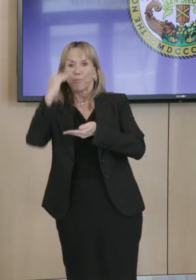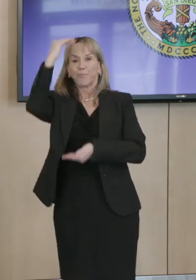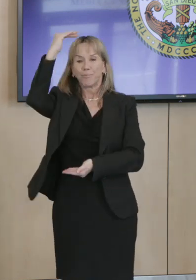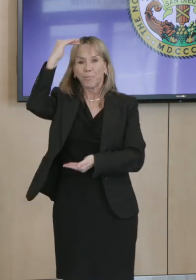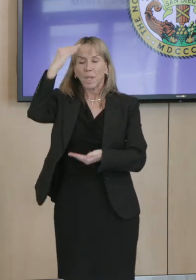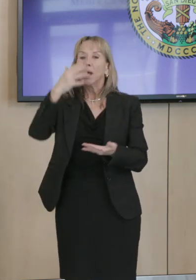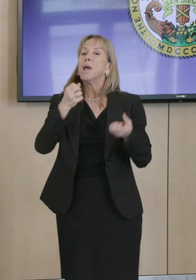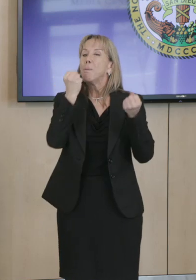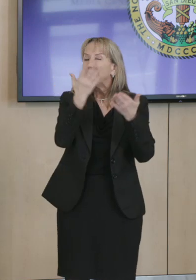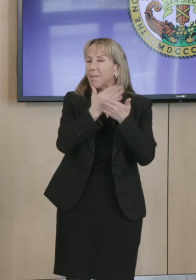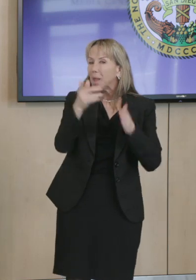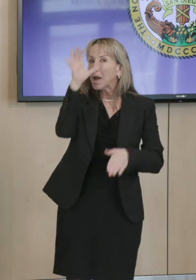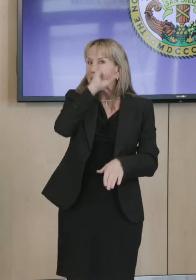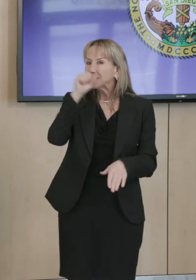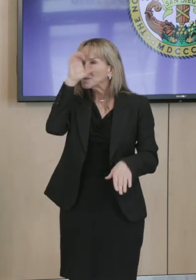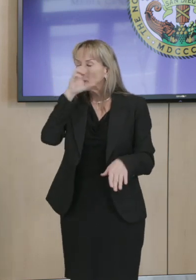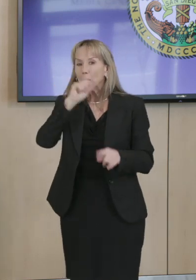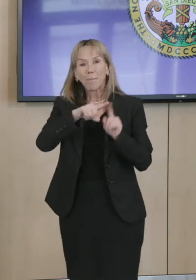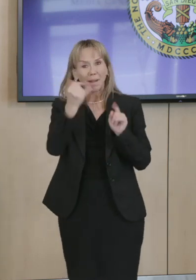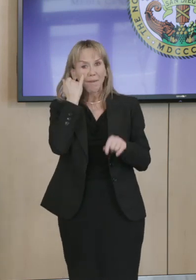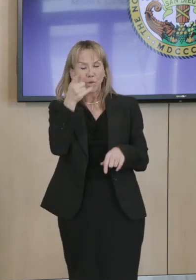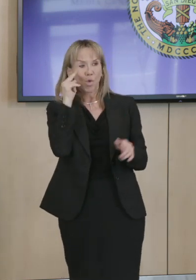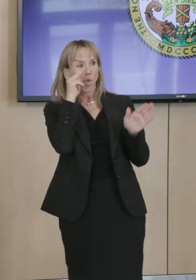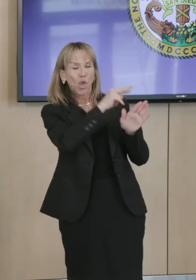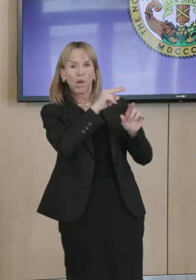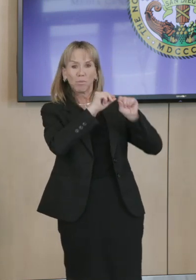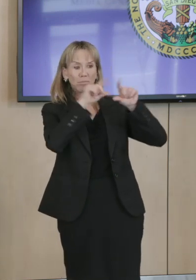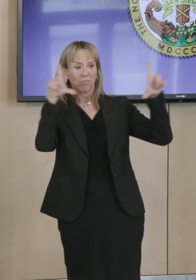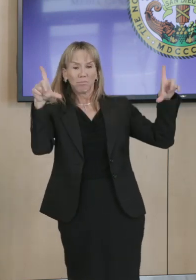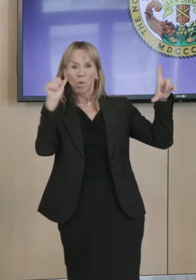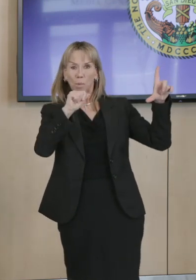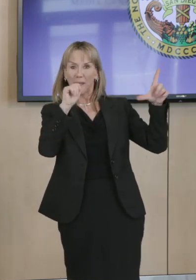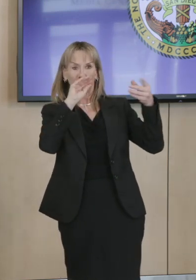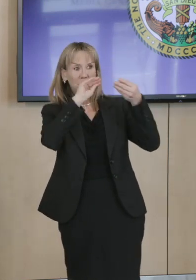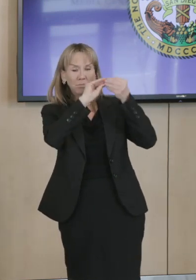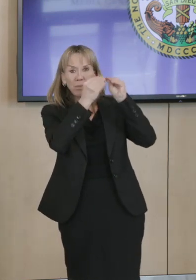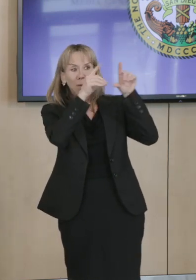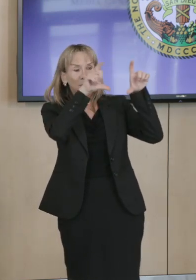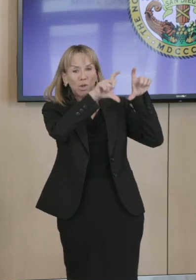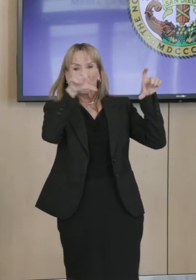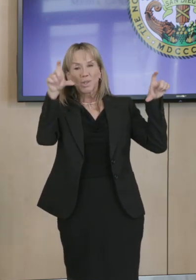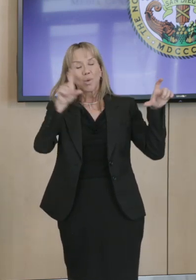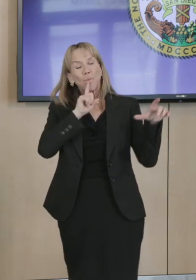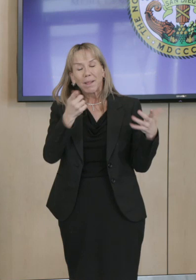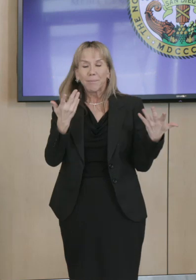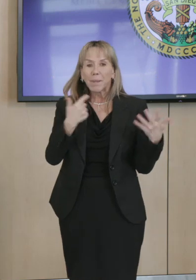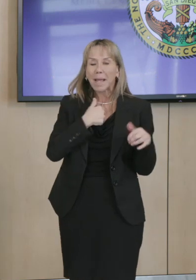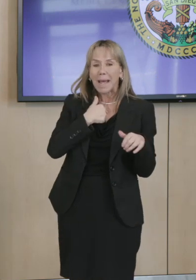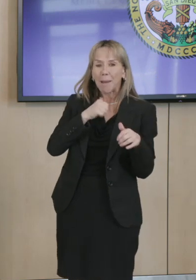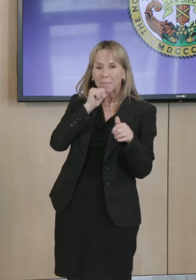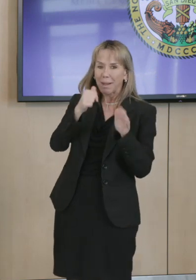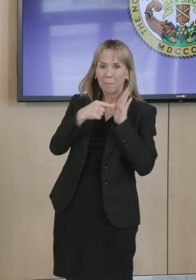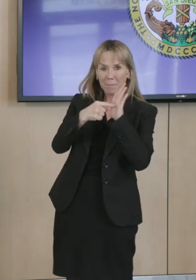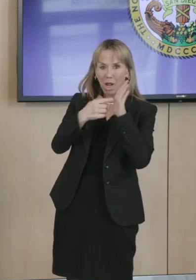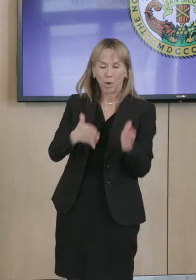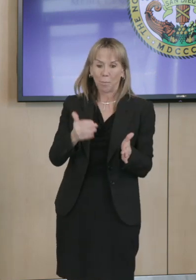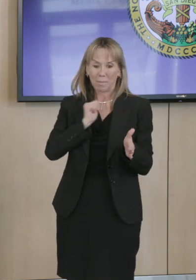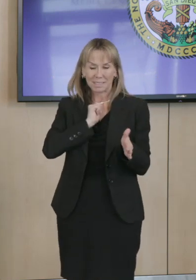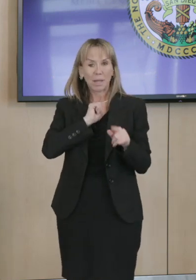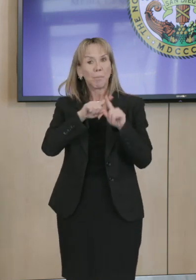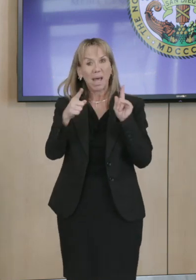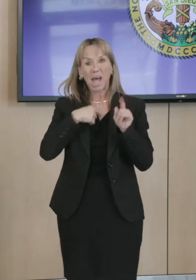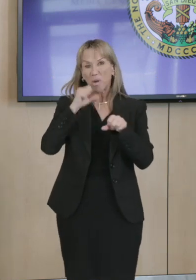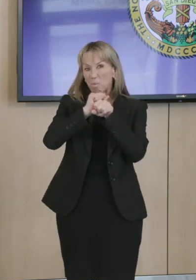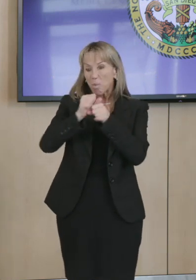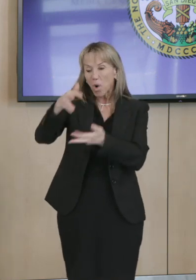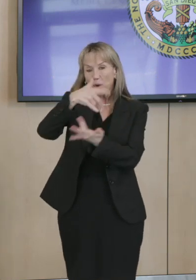assumed when you look at a simple model with graphs, and I'm not specifically a modeler, but I've worked with them enough to know that everything